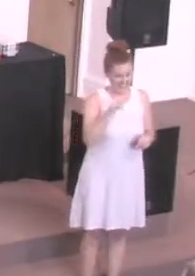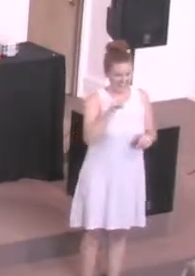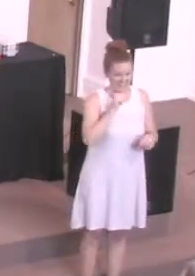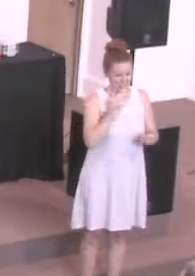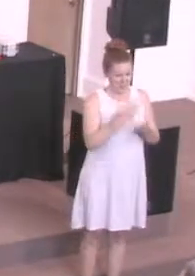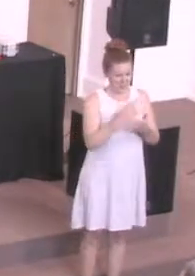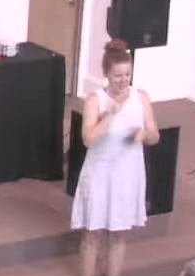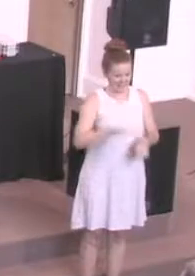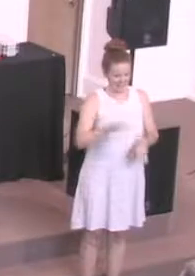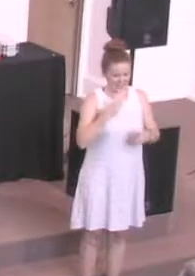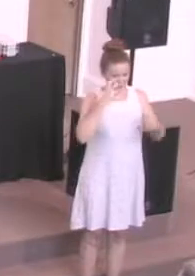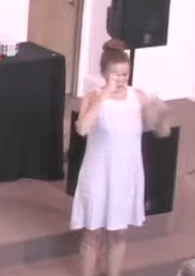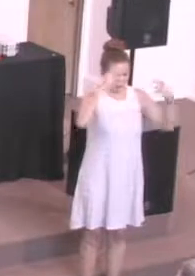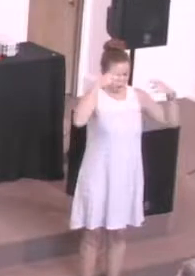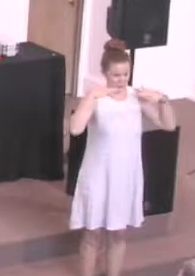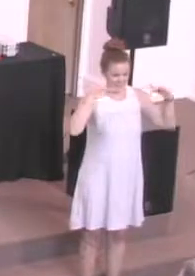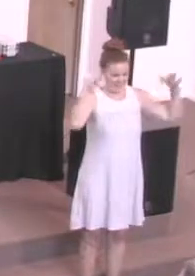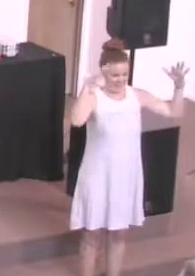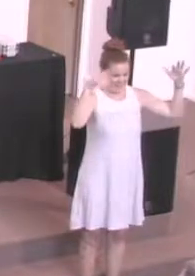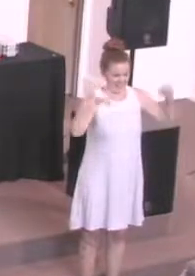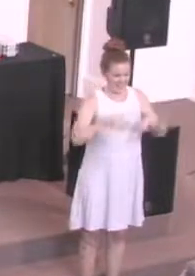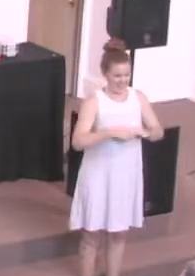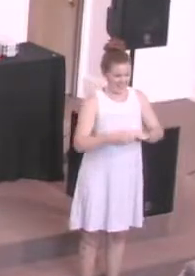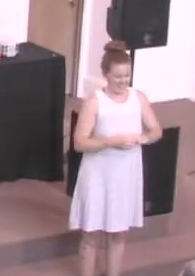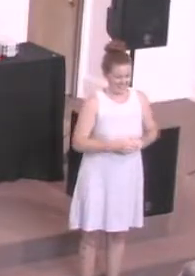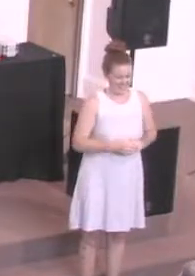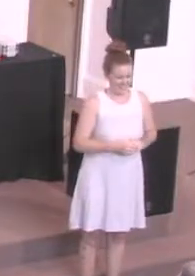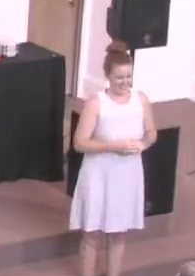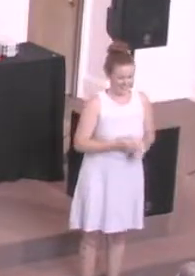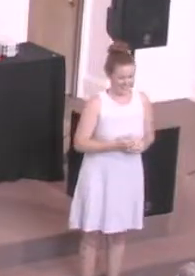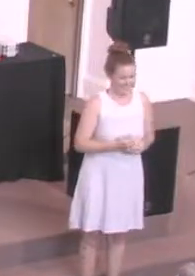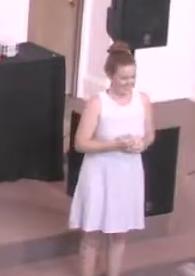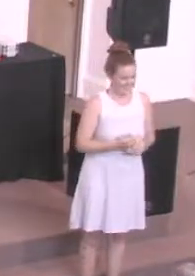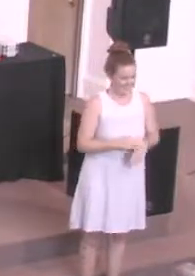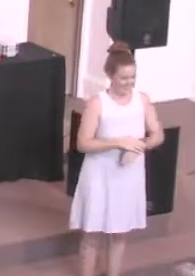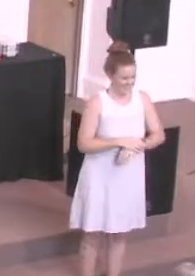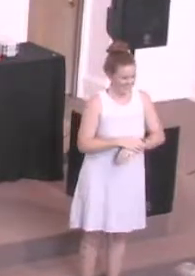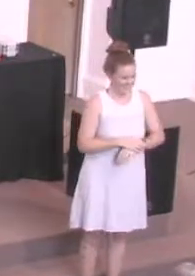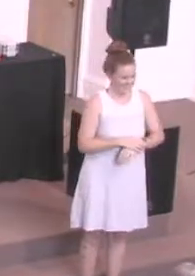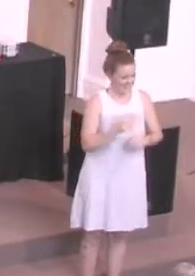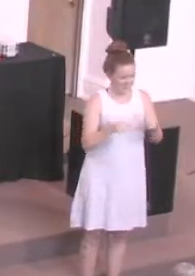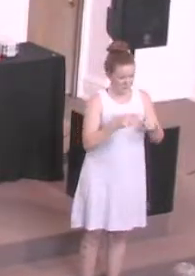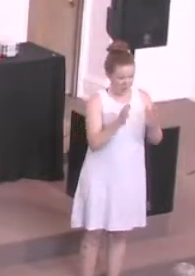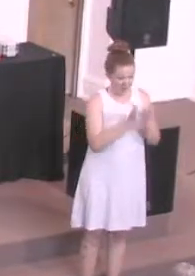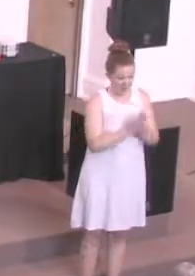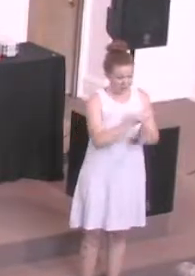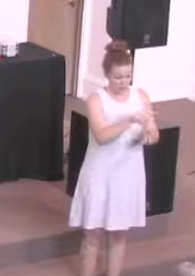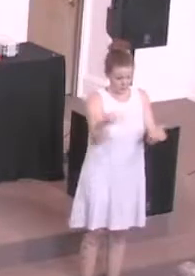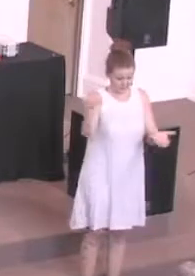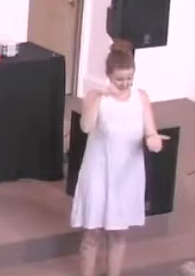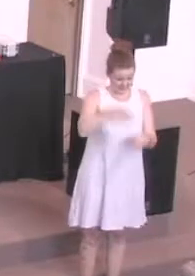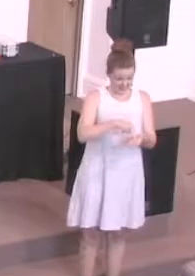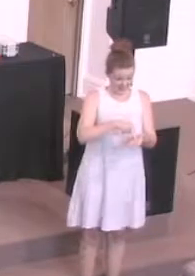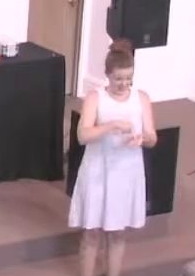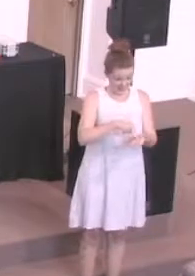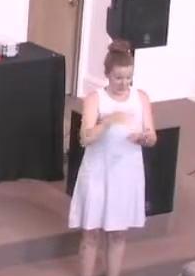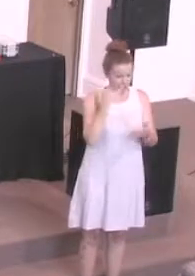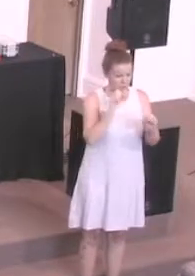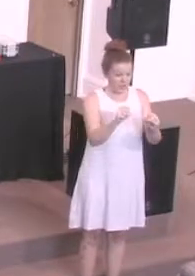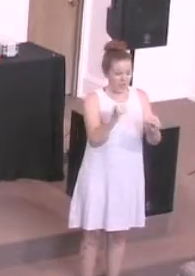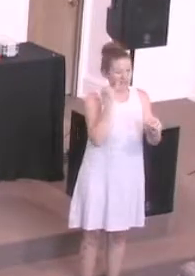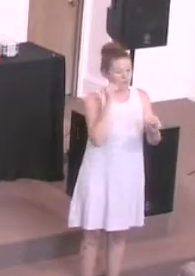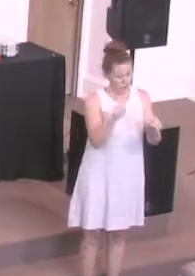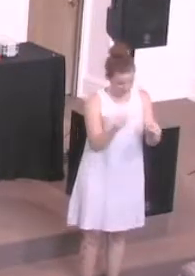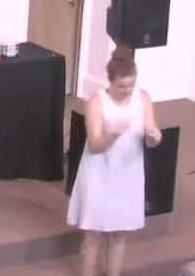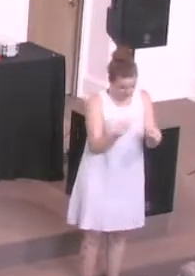Okay. That's fantastic. Go ahead. Okay. So I'm going to ask everybody to stand up, please. And so